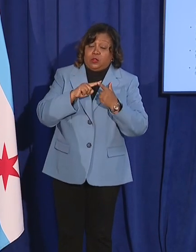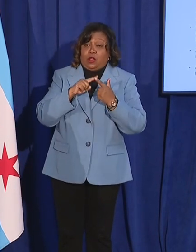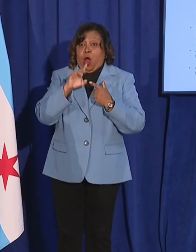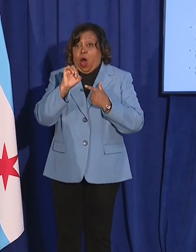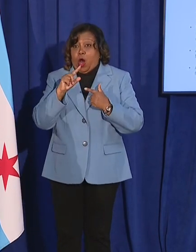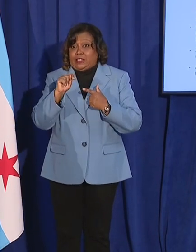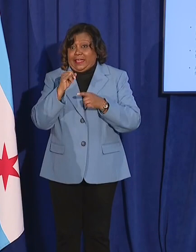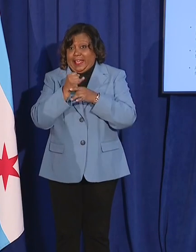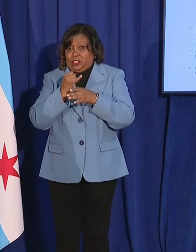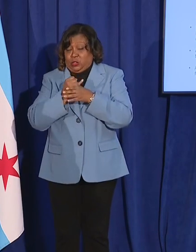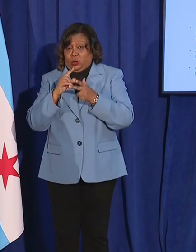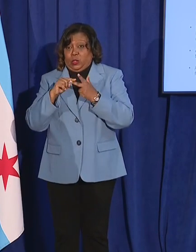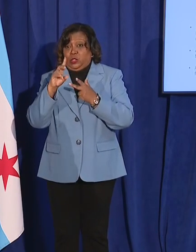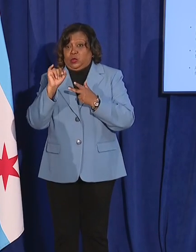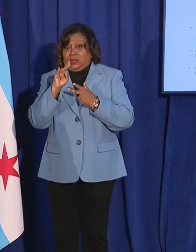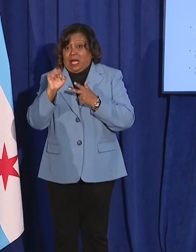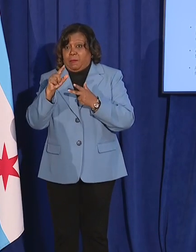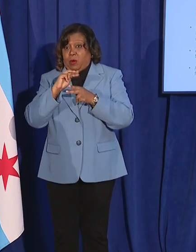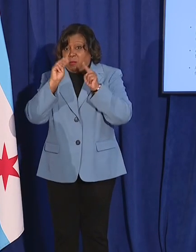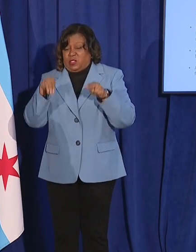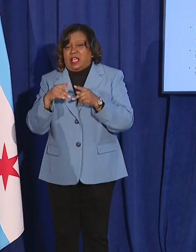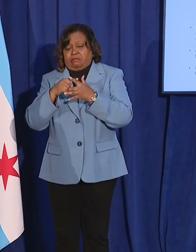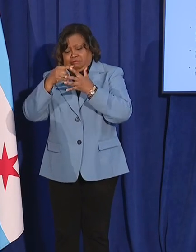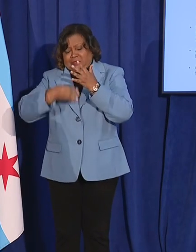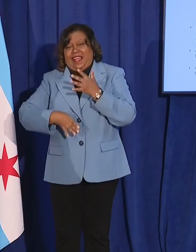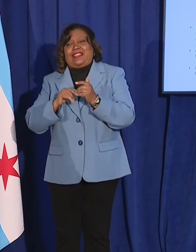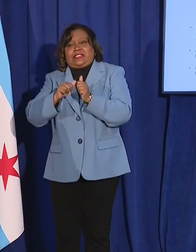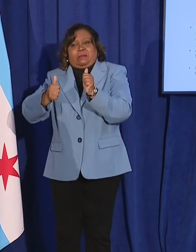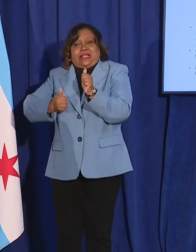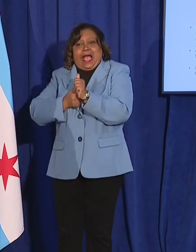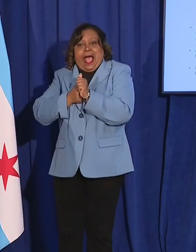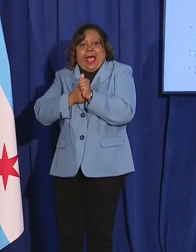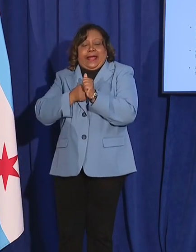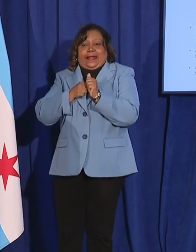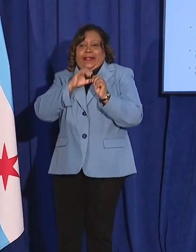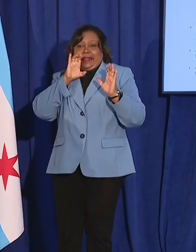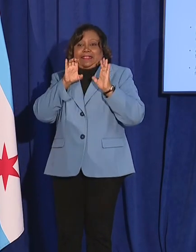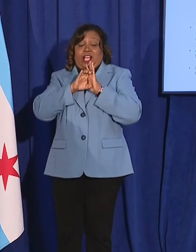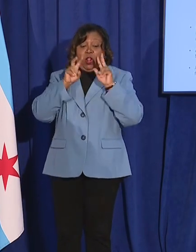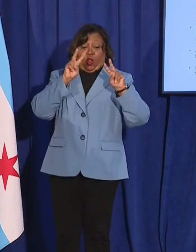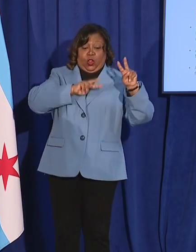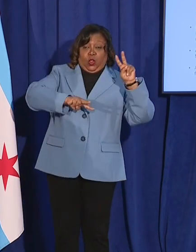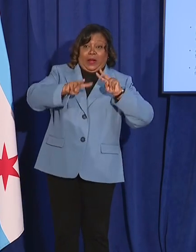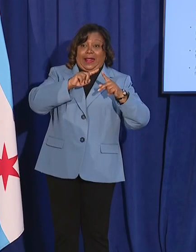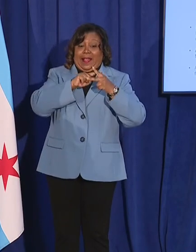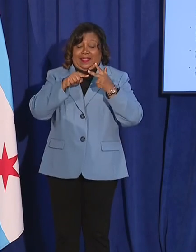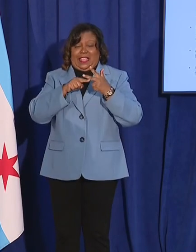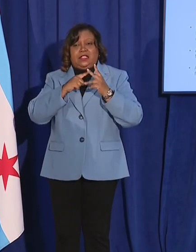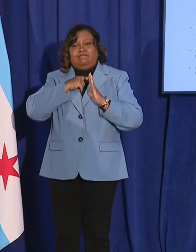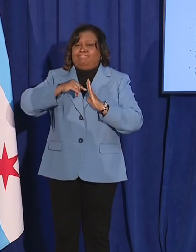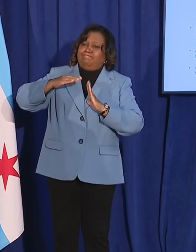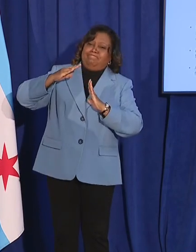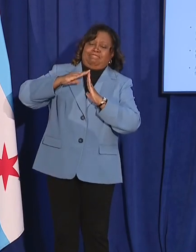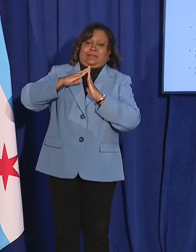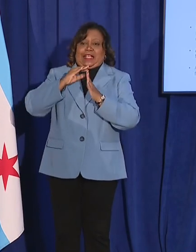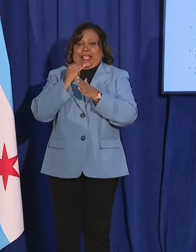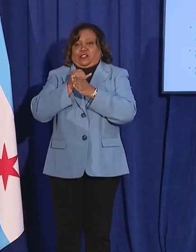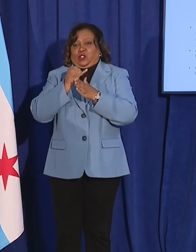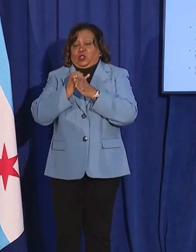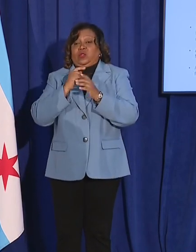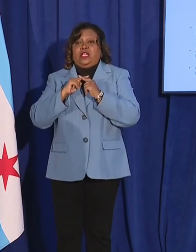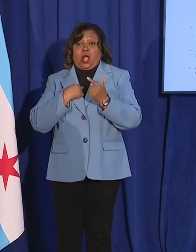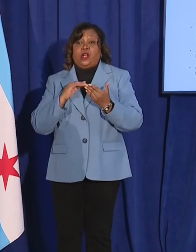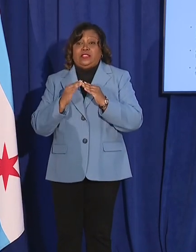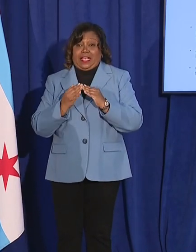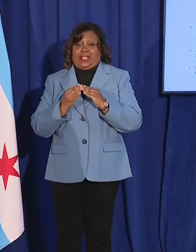Institute, and DeSable Museum, and more. This is a behind-the-scenes look at these iconic institutions in